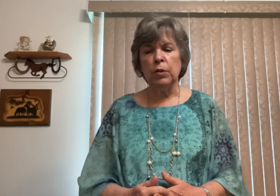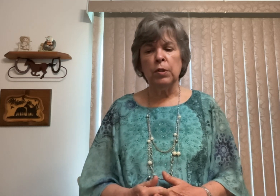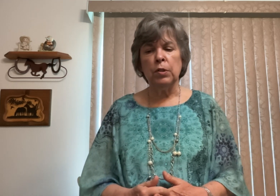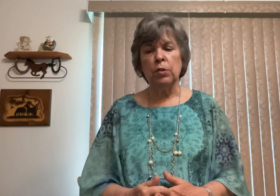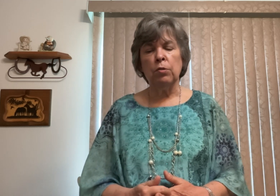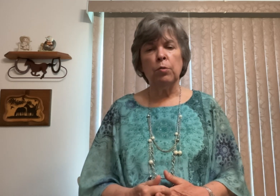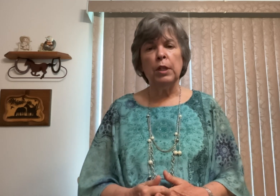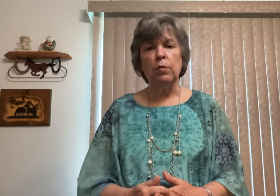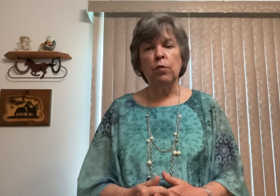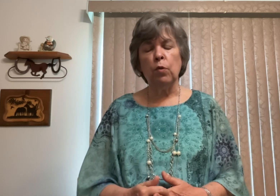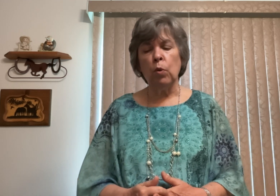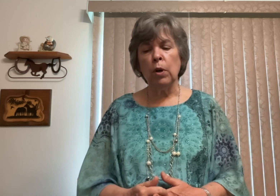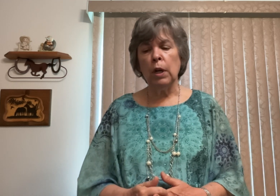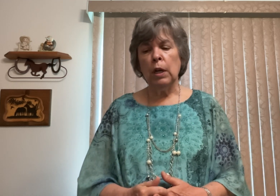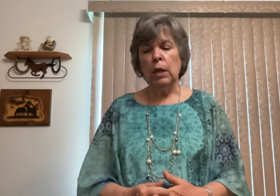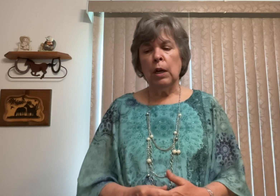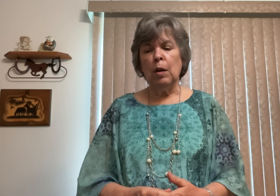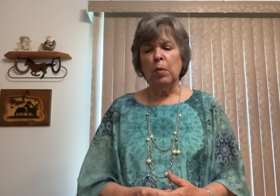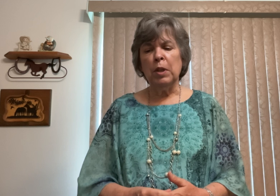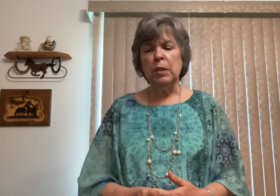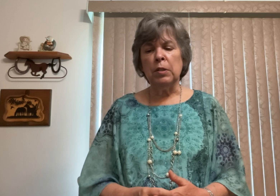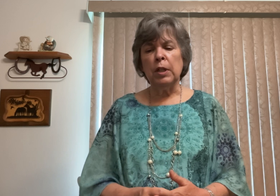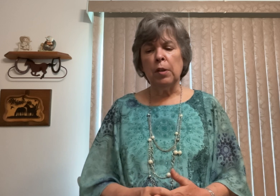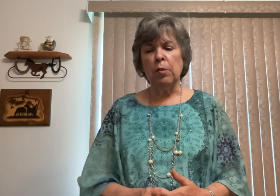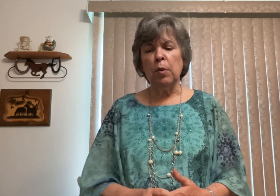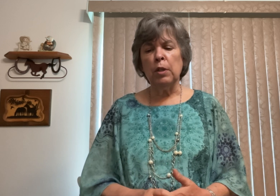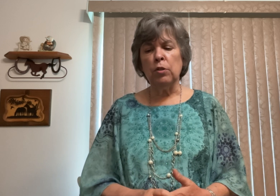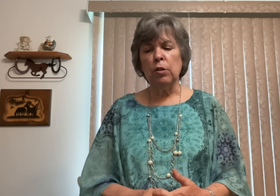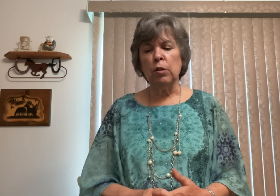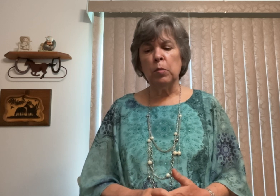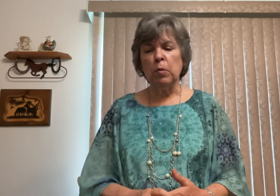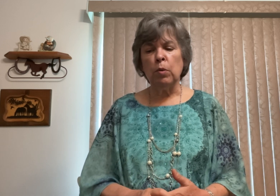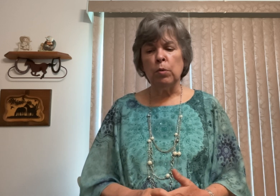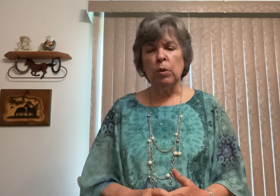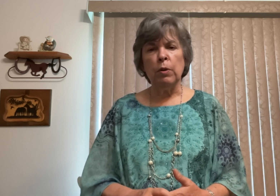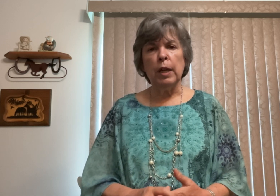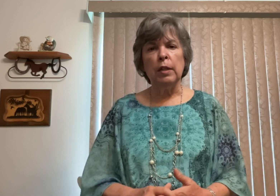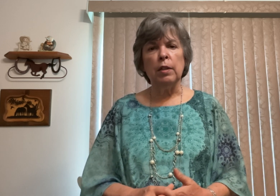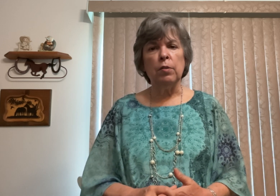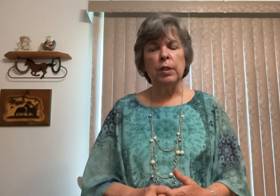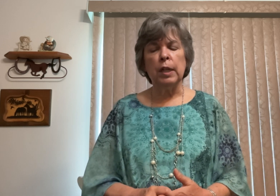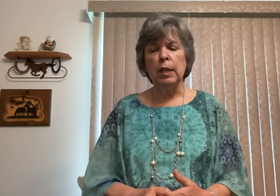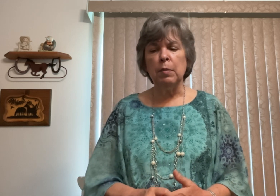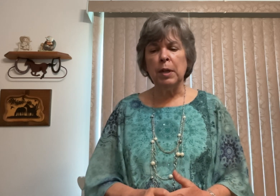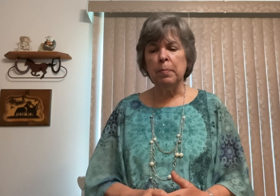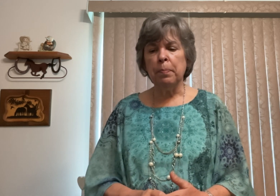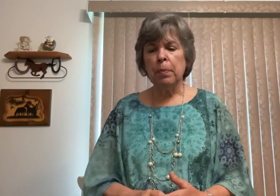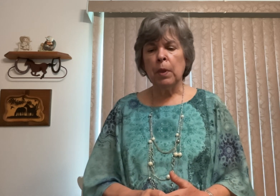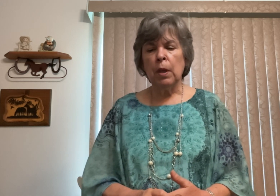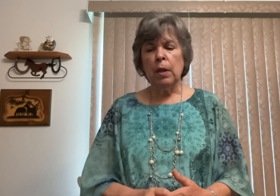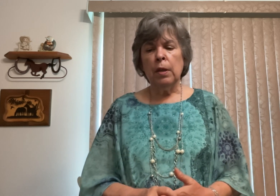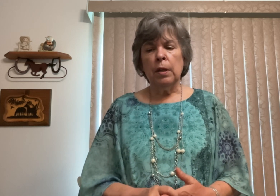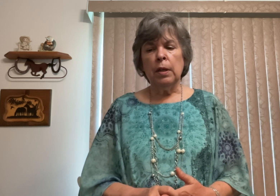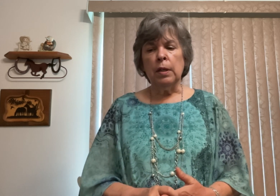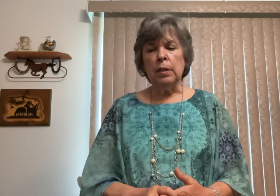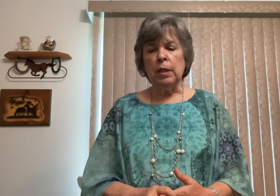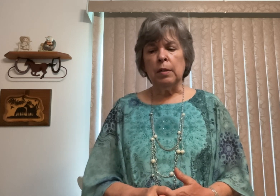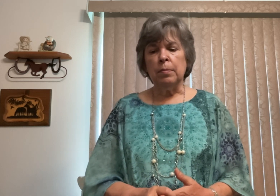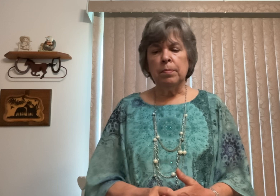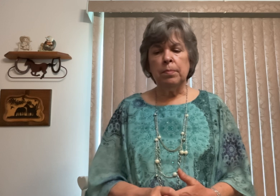verses 3 and 4. We didn't sing 3 in church, but we'll go ahead and learn it anyway. And